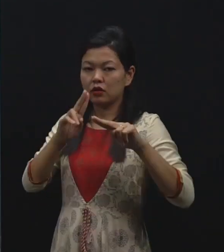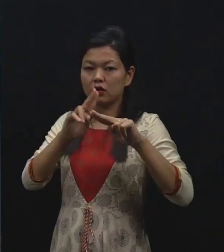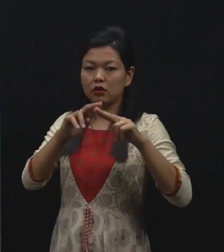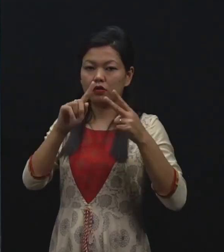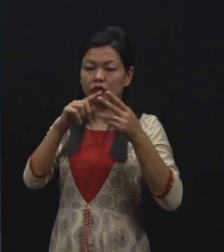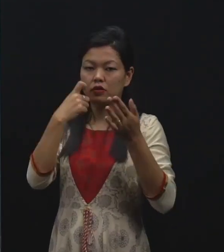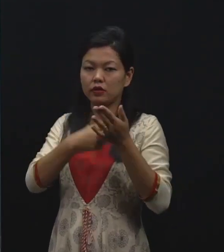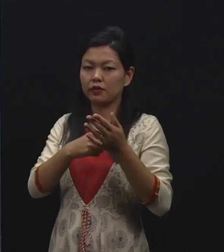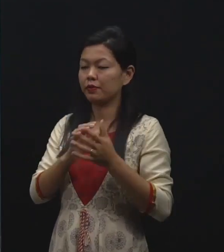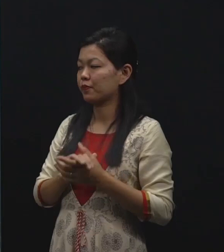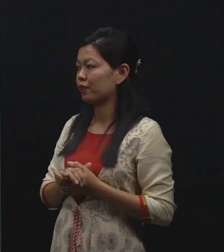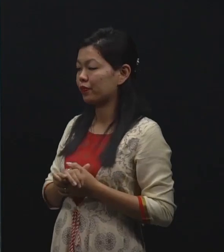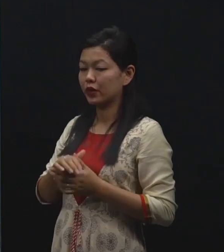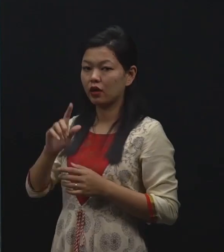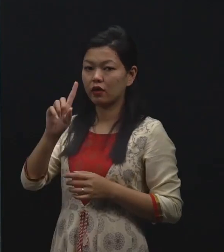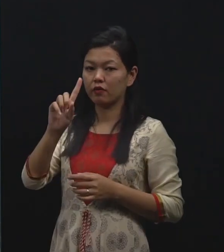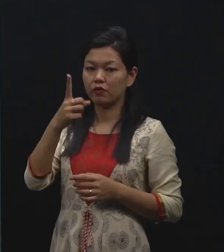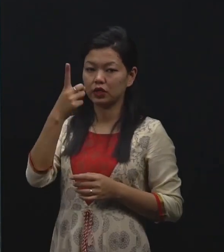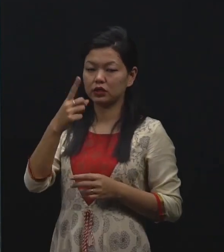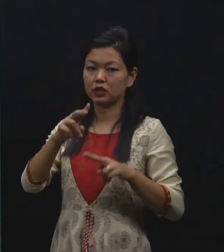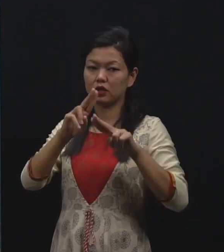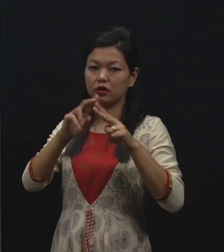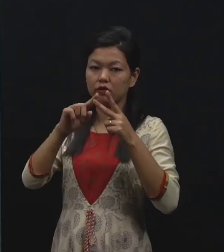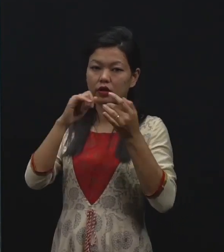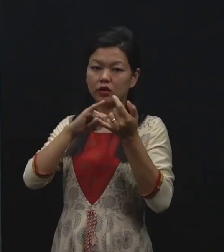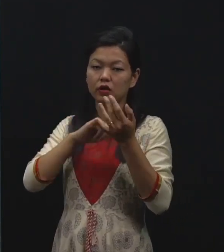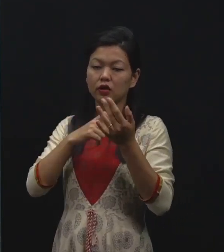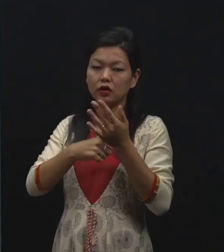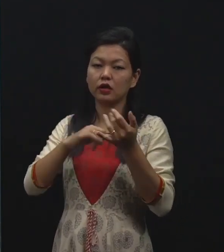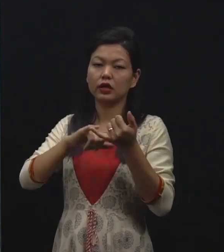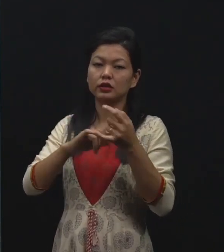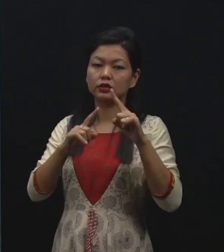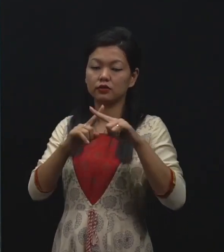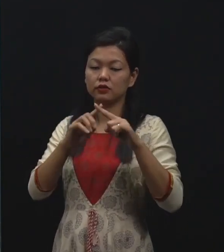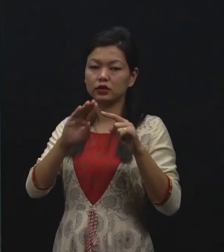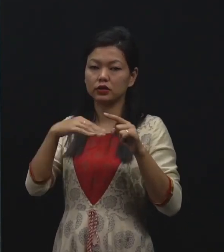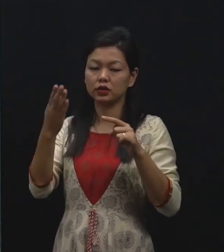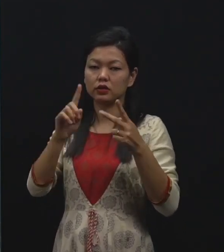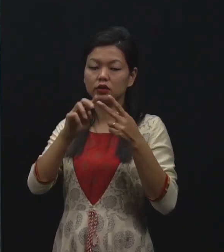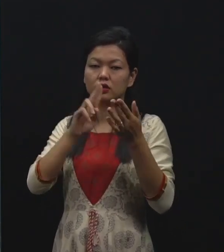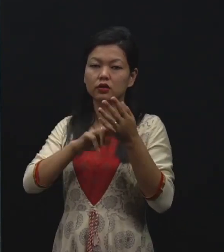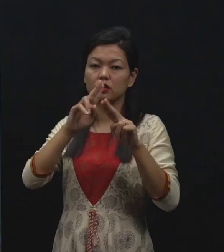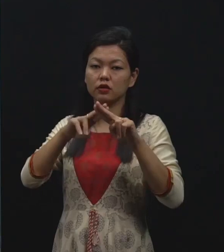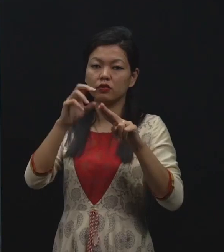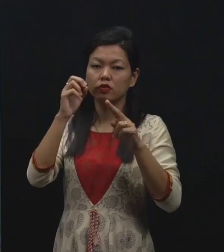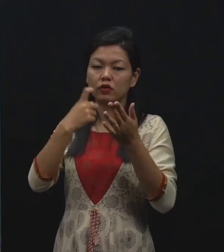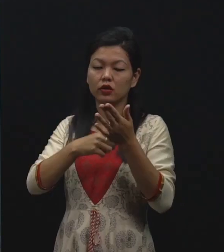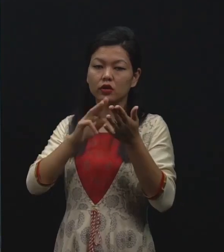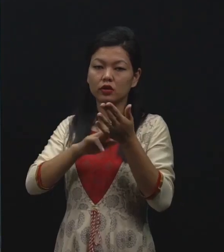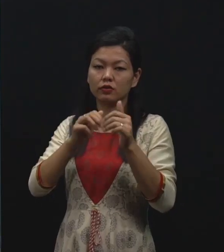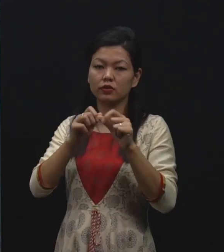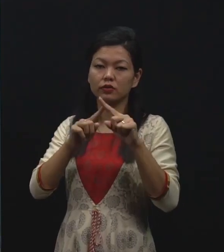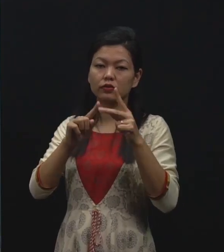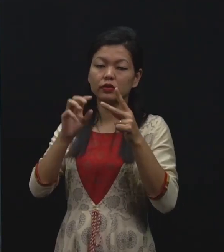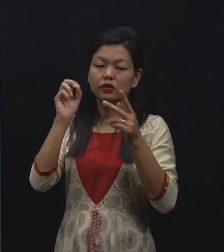So FIR is the first information report, okay, and there is always a person who used to come forward,